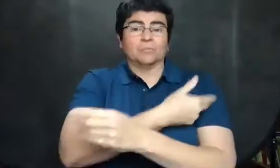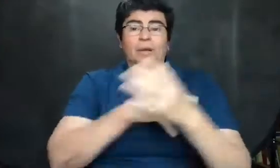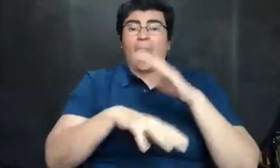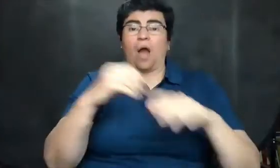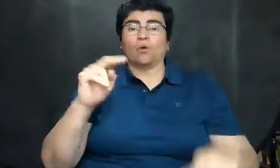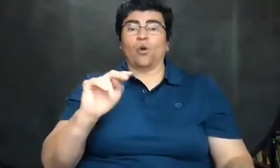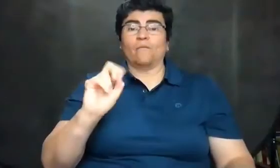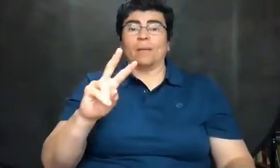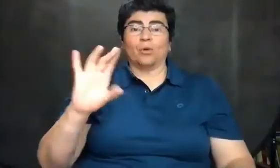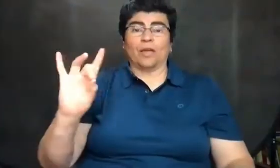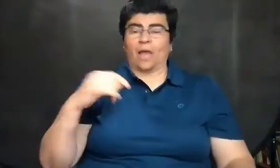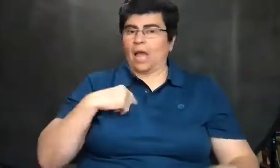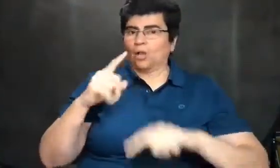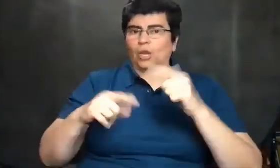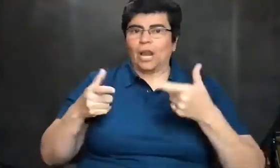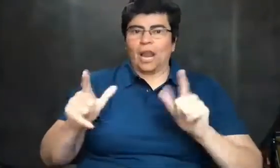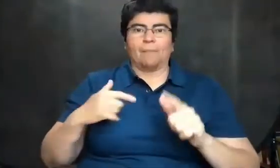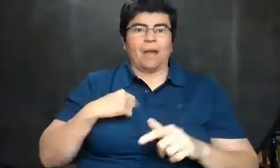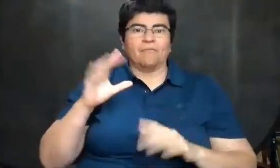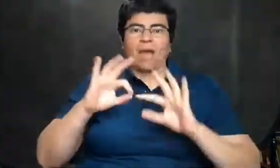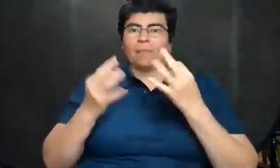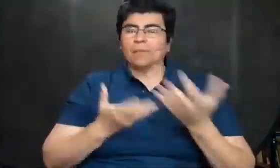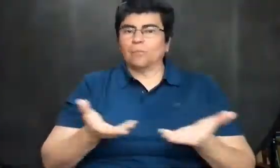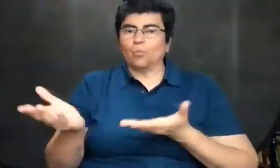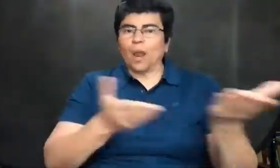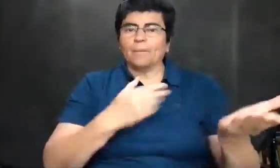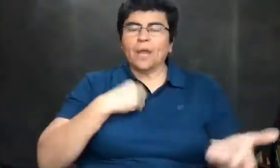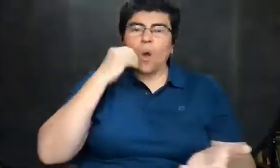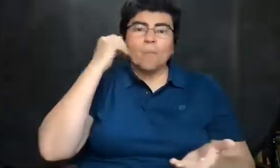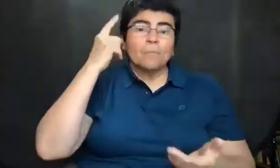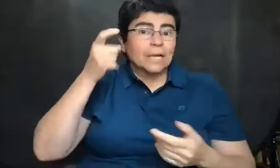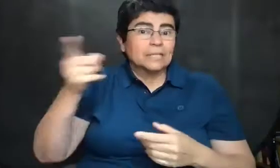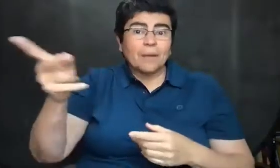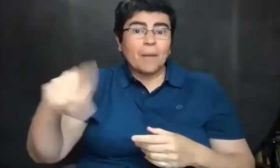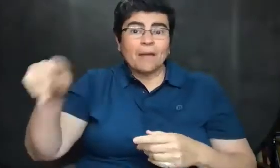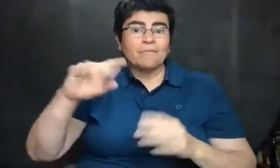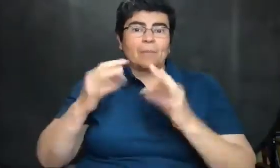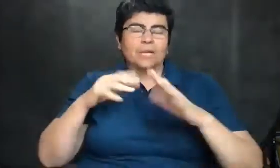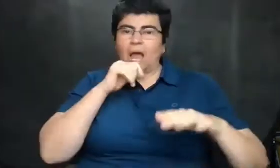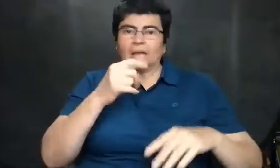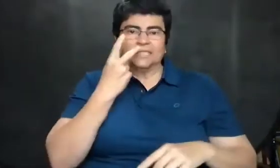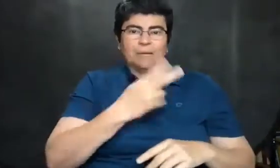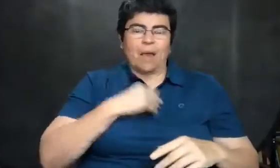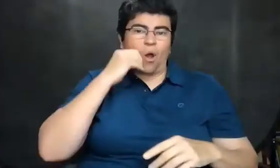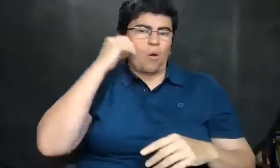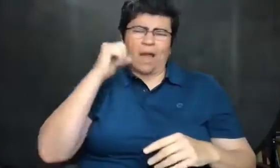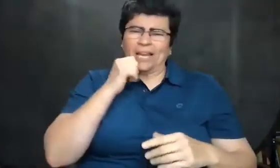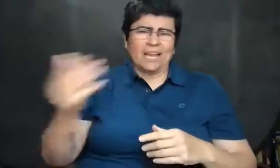could not let my family take me home because they had not seen my home. I did not invite my family to my house the last 2 years